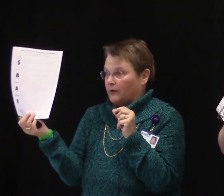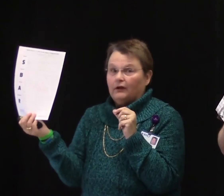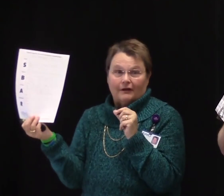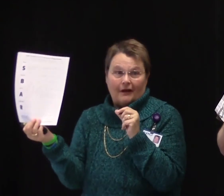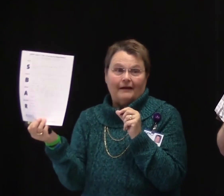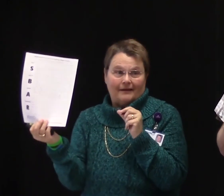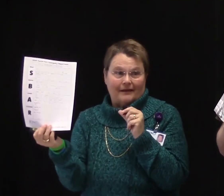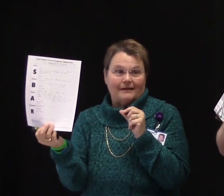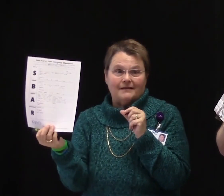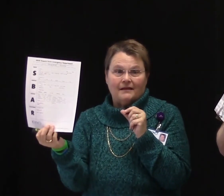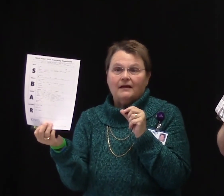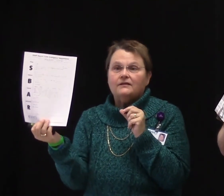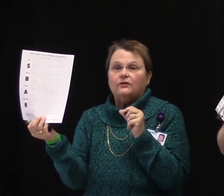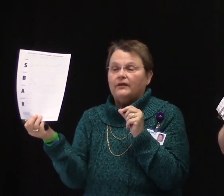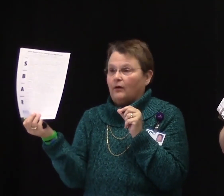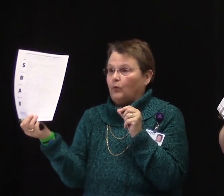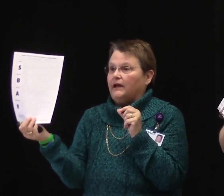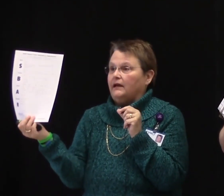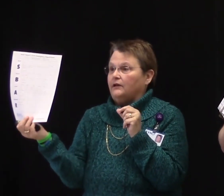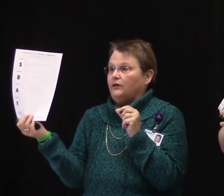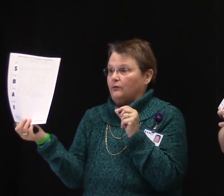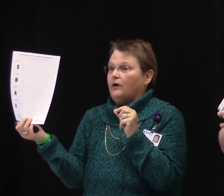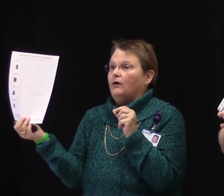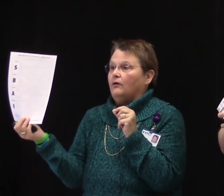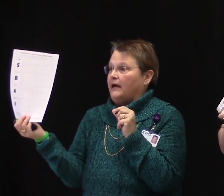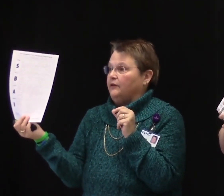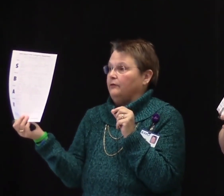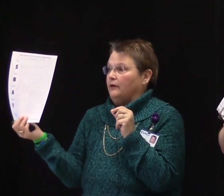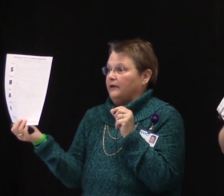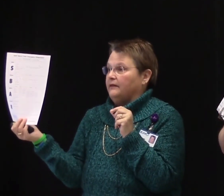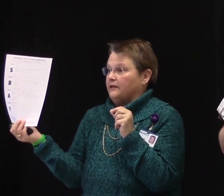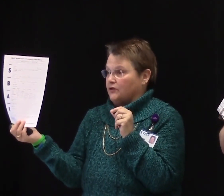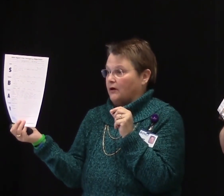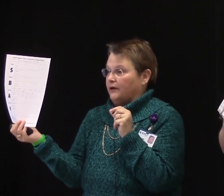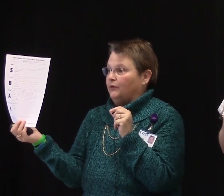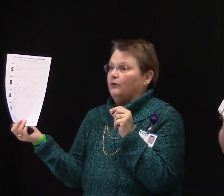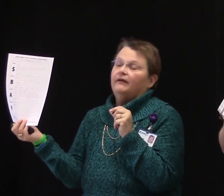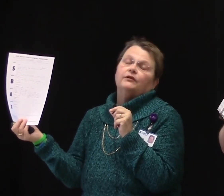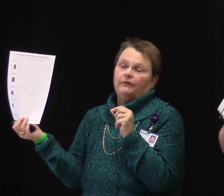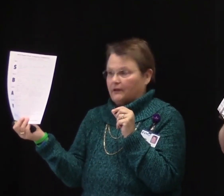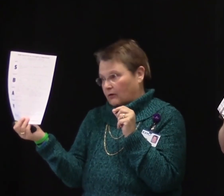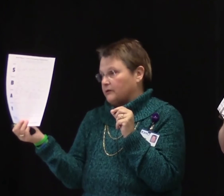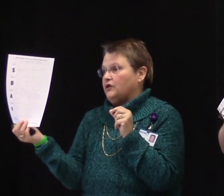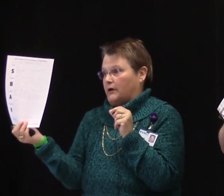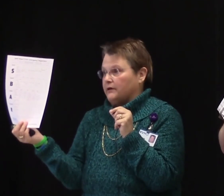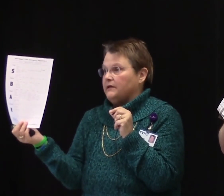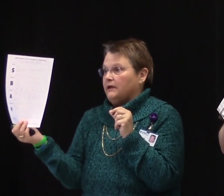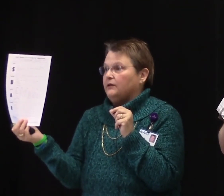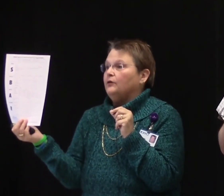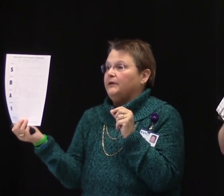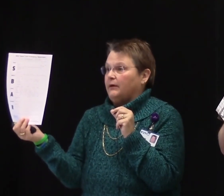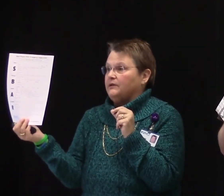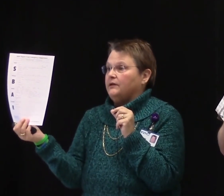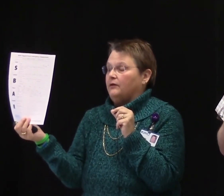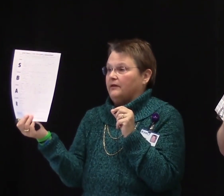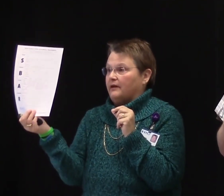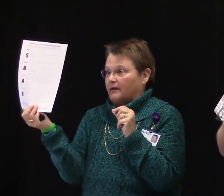will look like this so that when you go and you look at the chart you won't have to read the whole chart. You'll be able to go to the